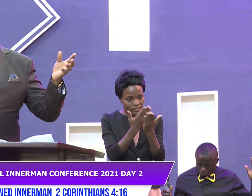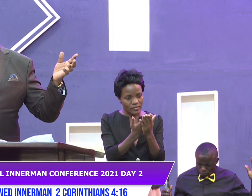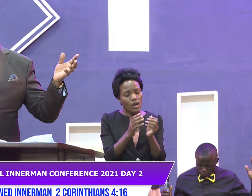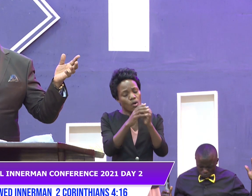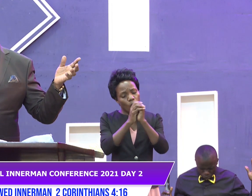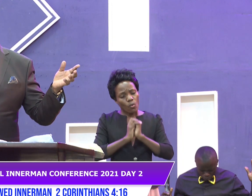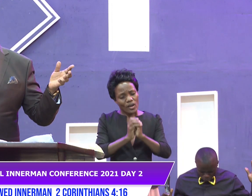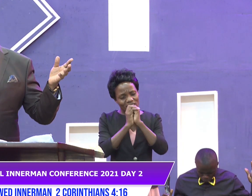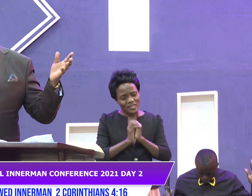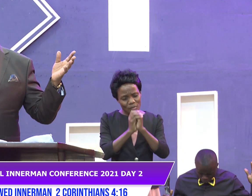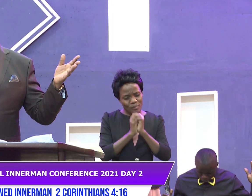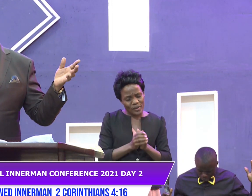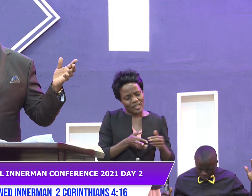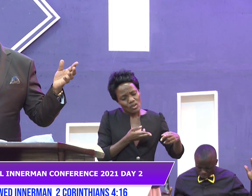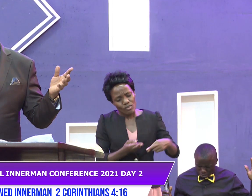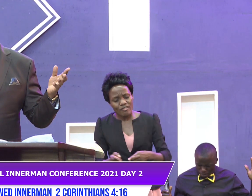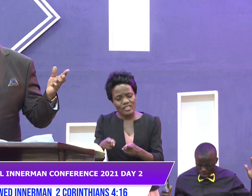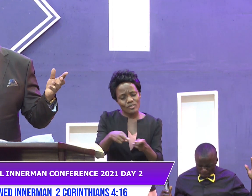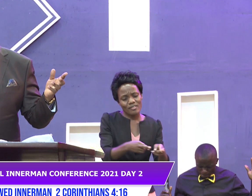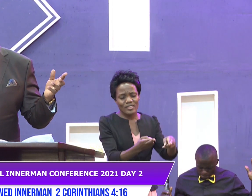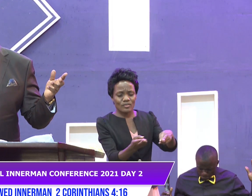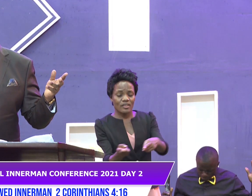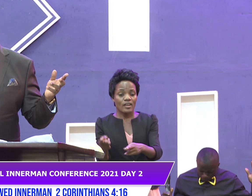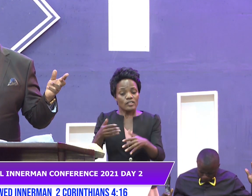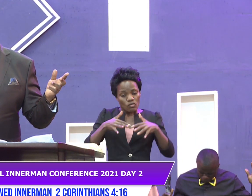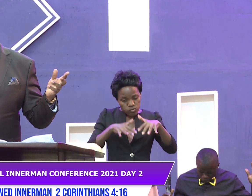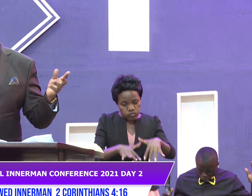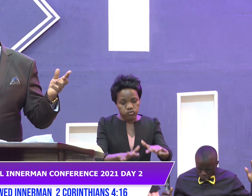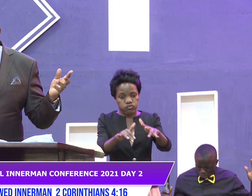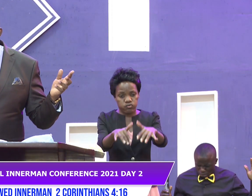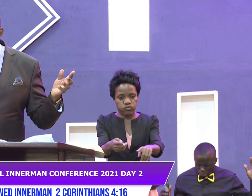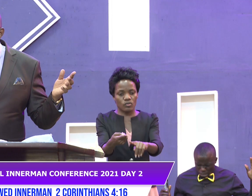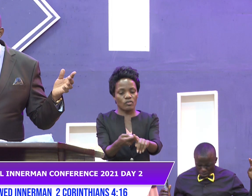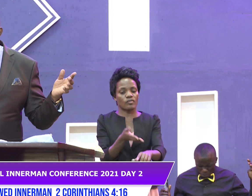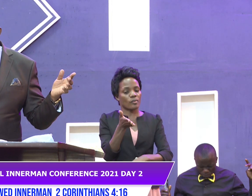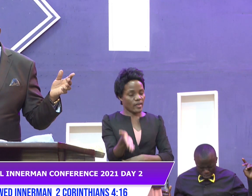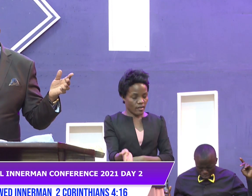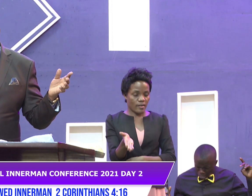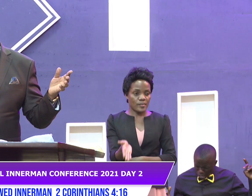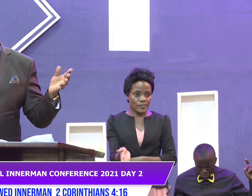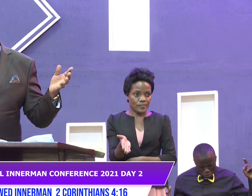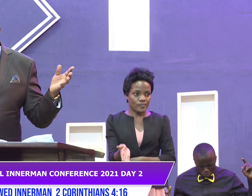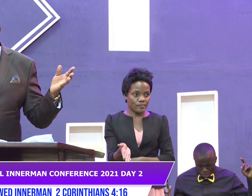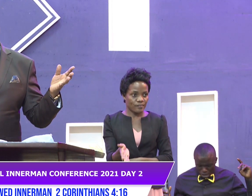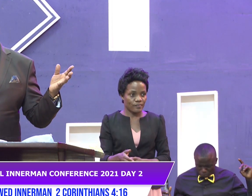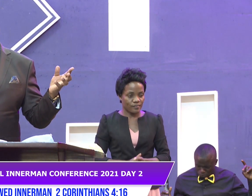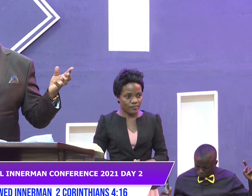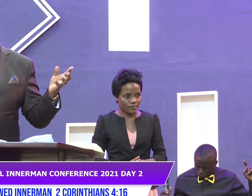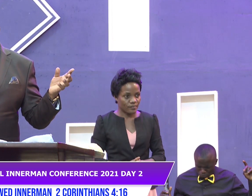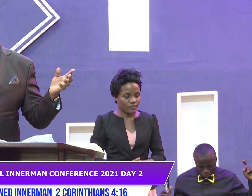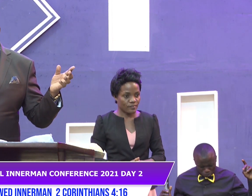jokusinza jikuru kutenga jiva mchifo chino. And Lord, we ask of those streams of worship to be ignited from this place.